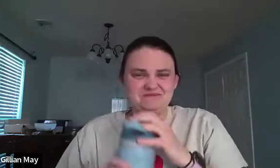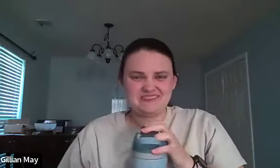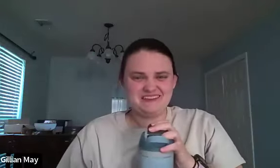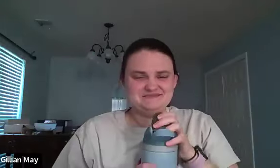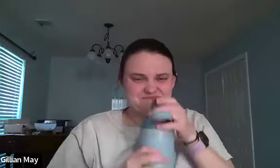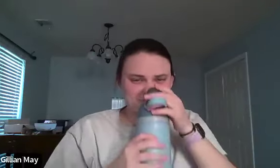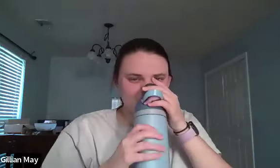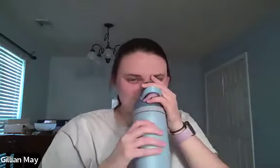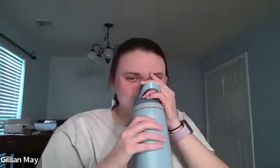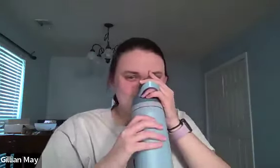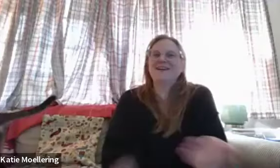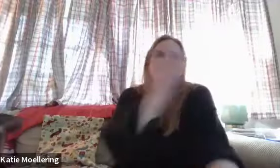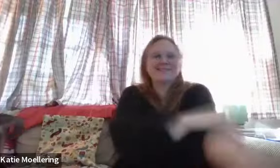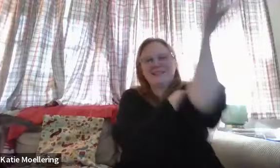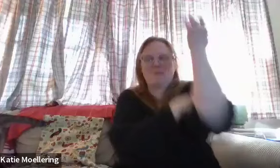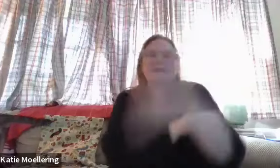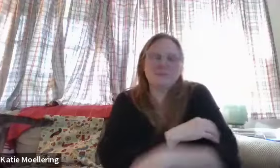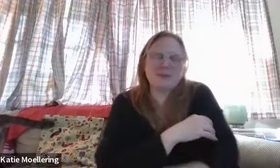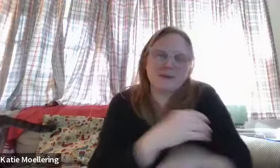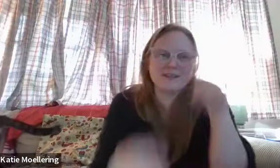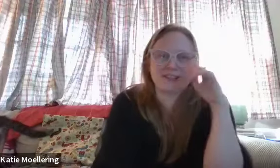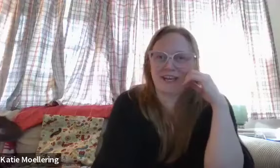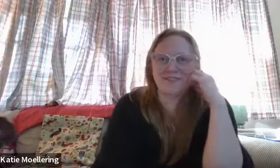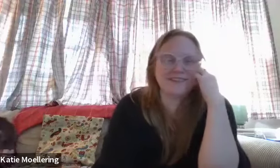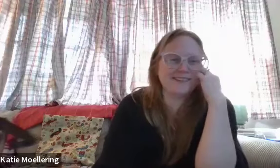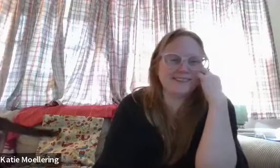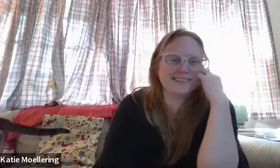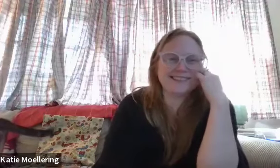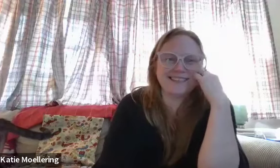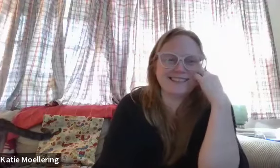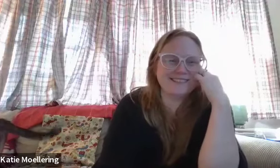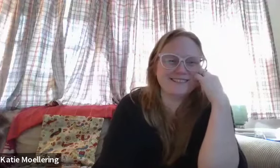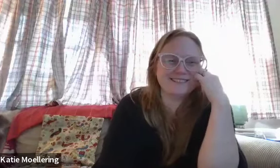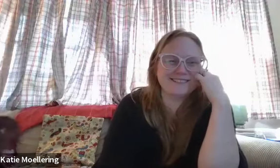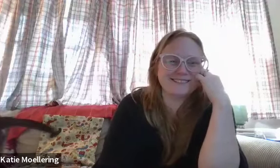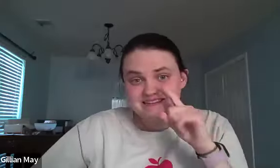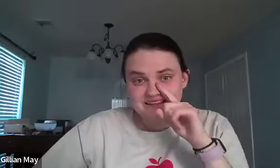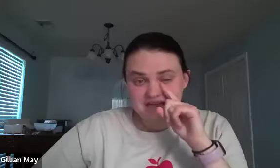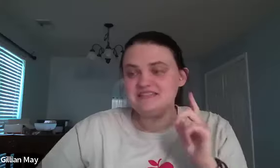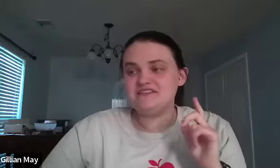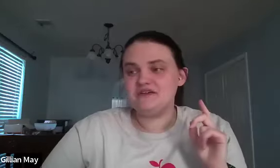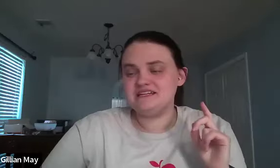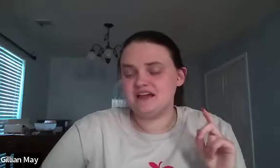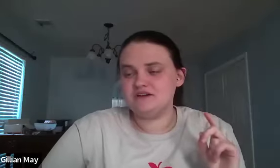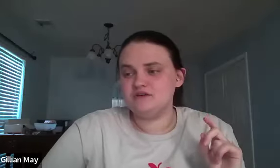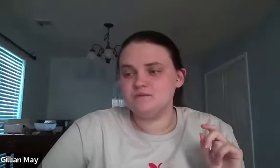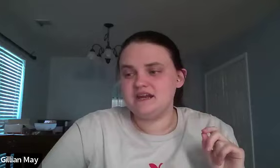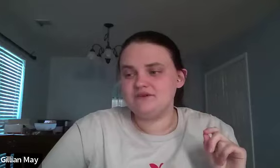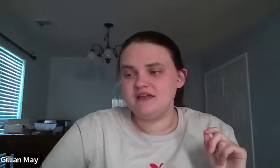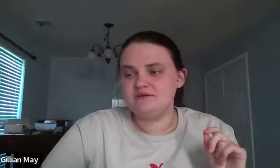would say good, make a big production out of it. See, the nice thing though that is kind of cool is whenever like we're